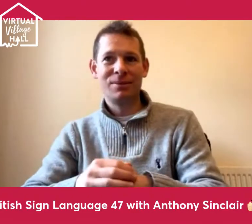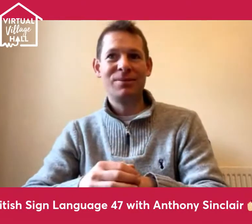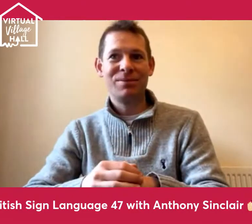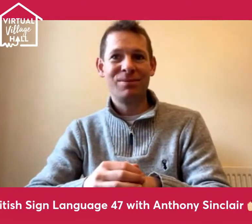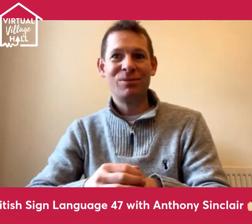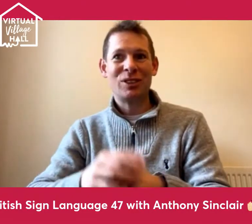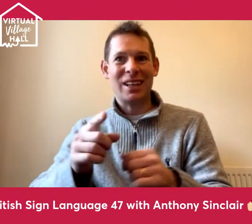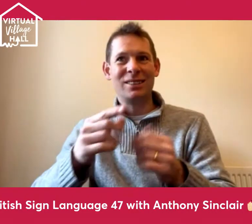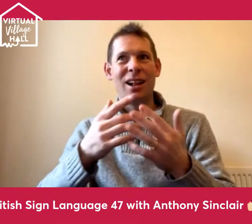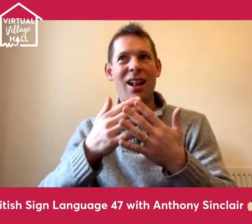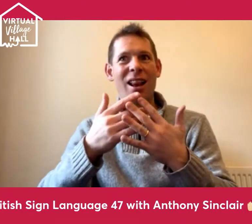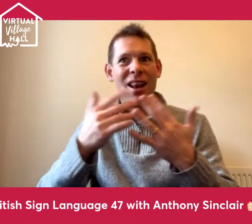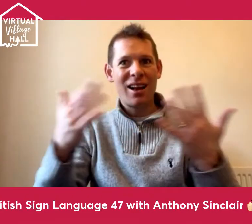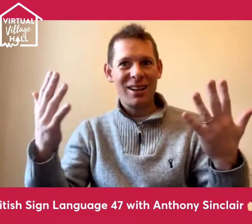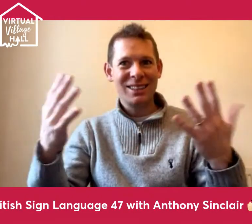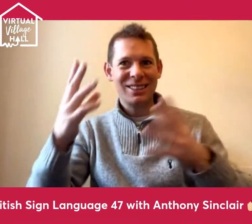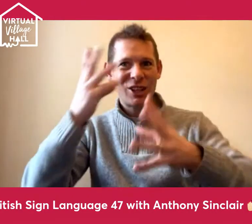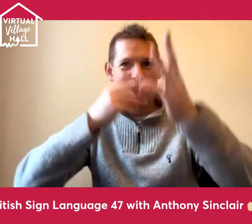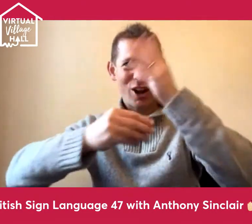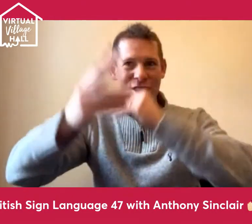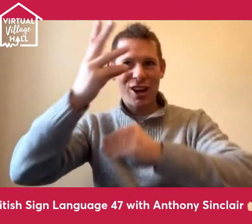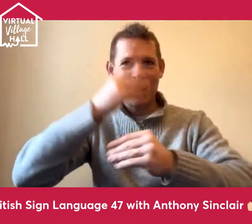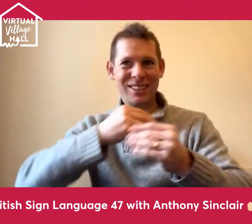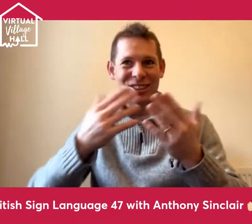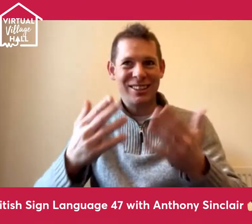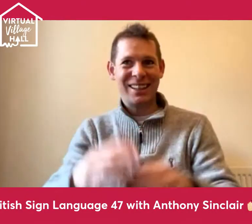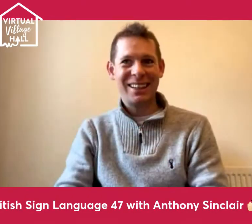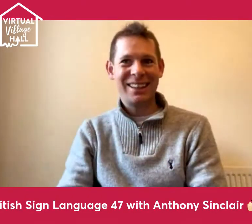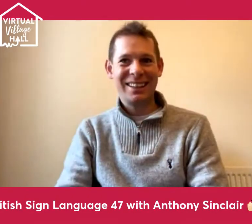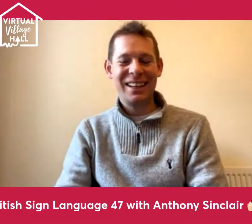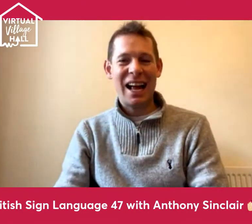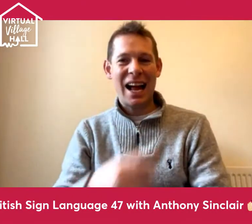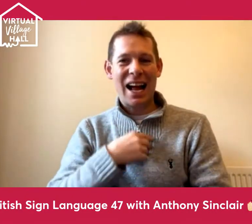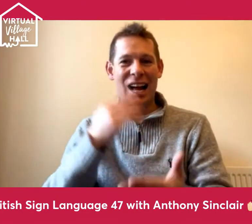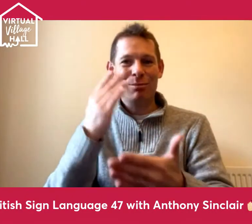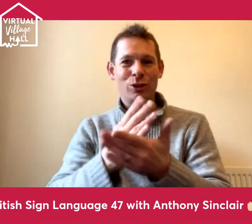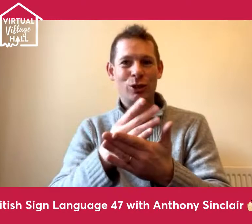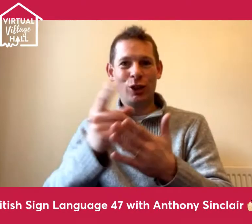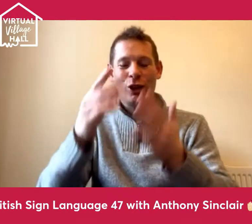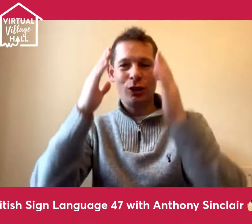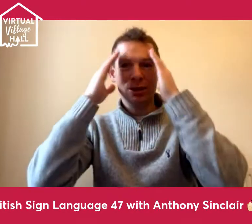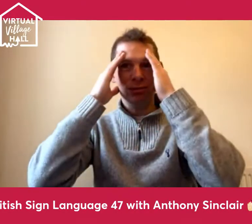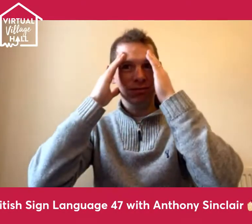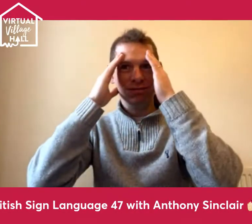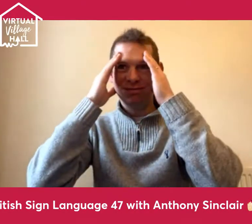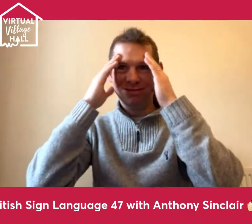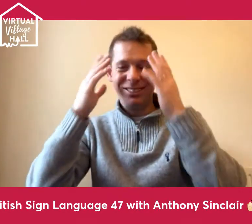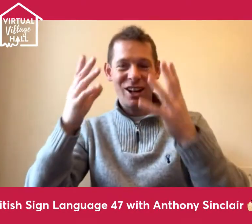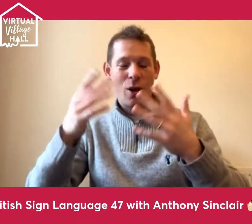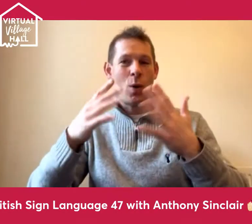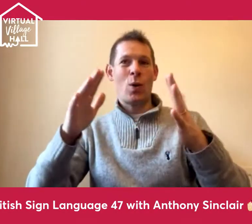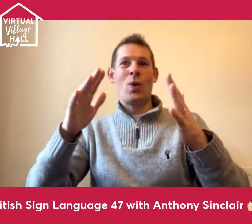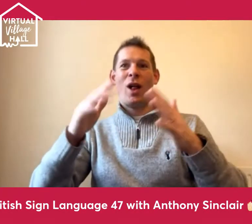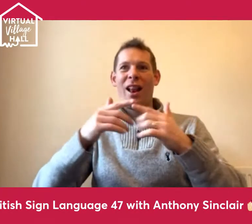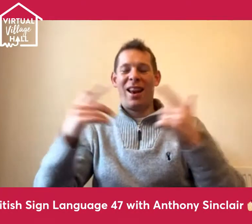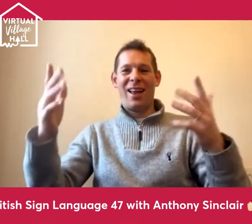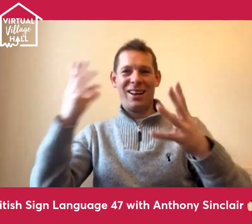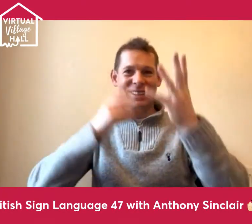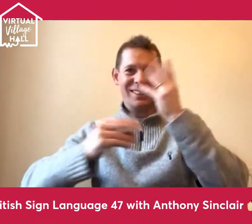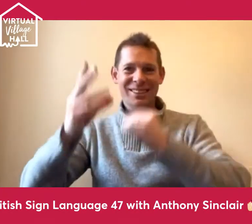words coming afterwards. So that was quite a lot to learn this morning in the session. I'm sure your brains are completely overwhelmed